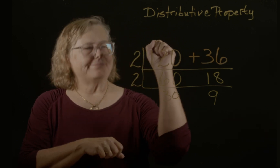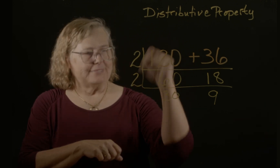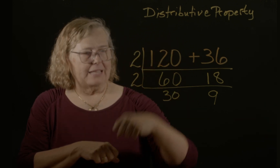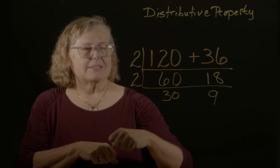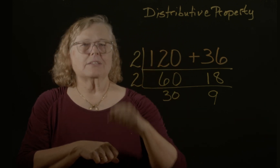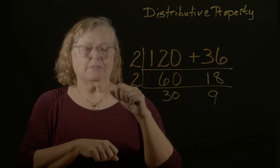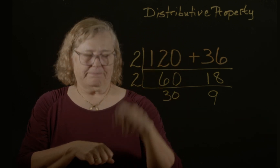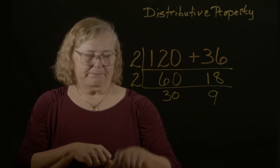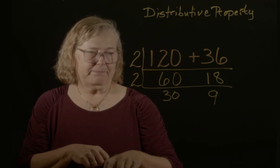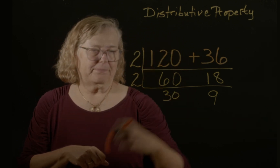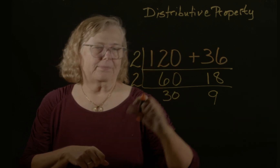3 works. Yep.